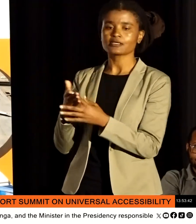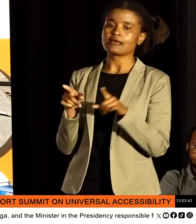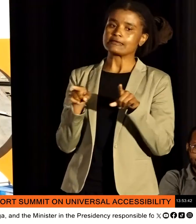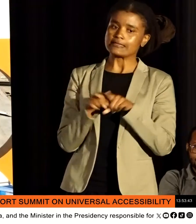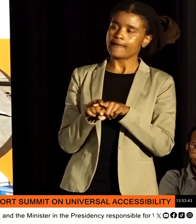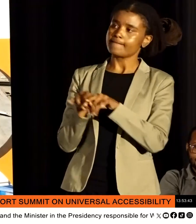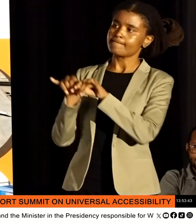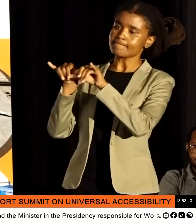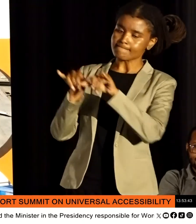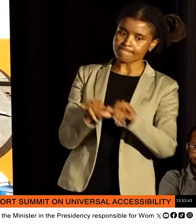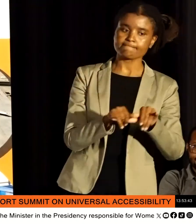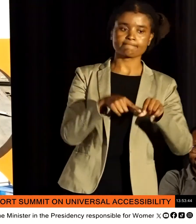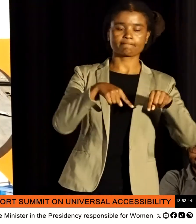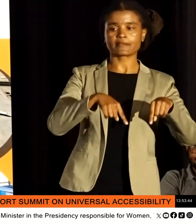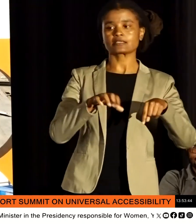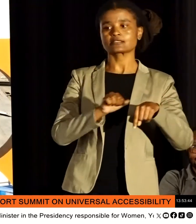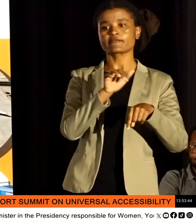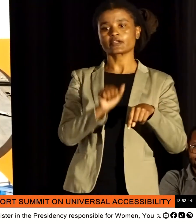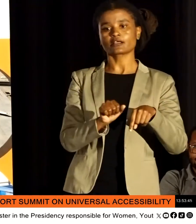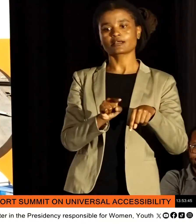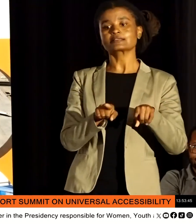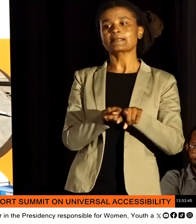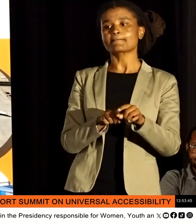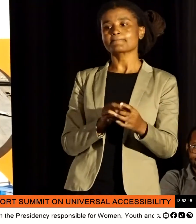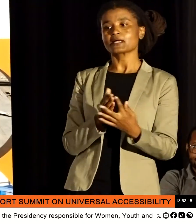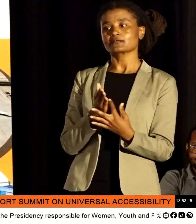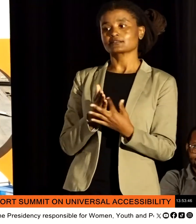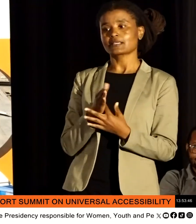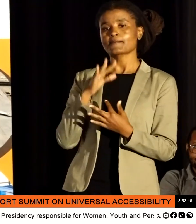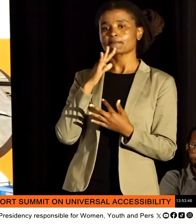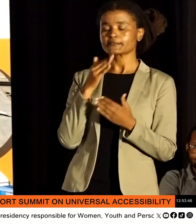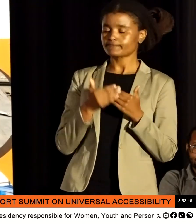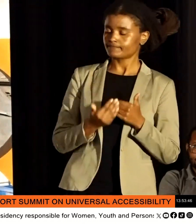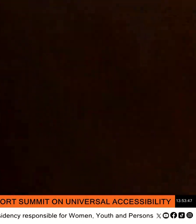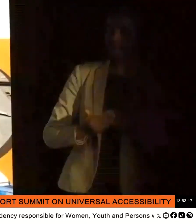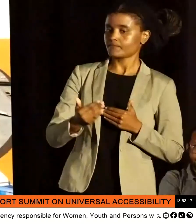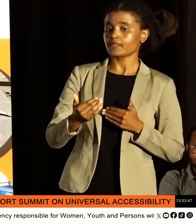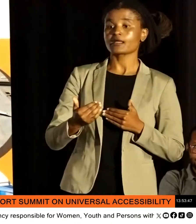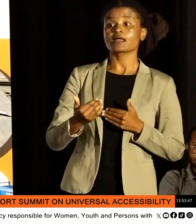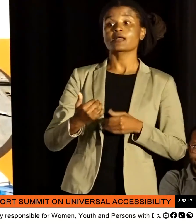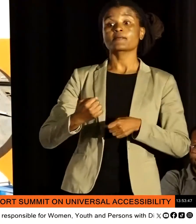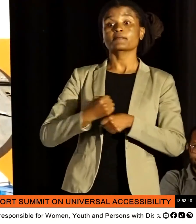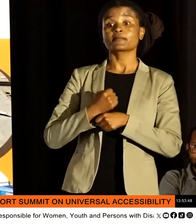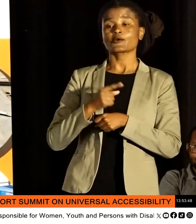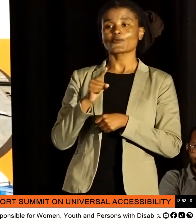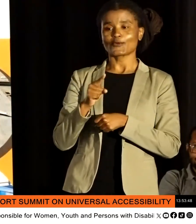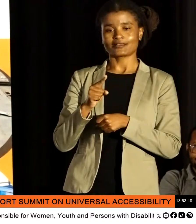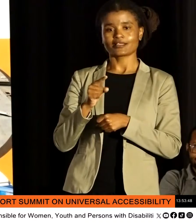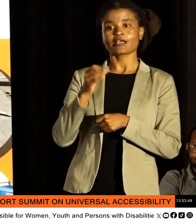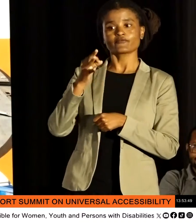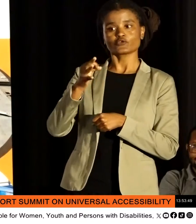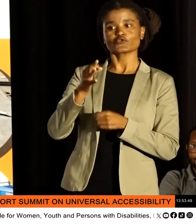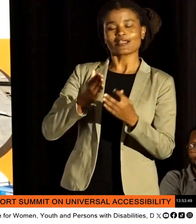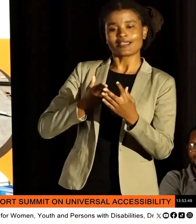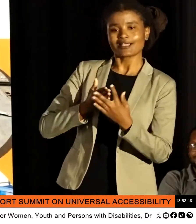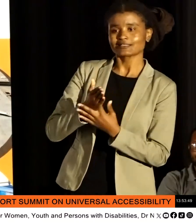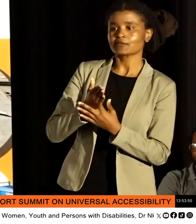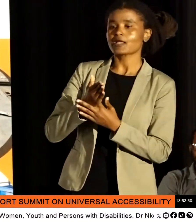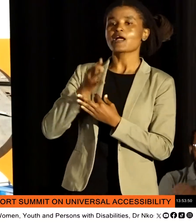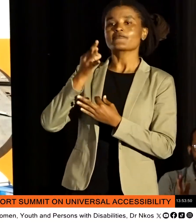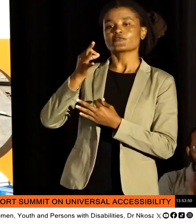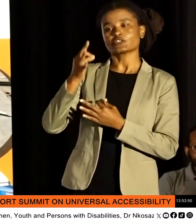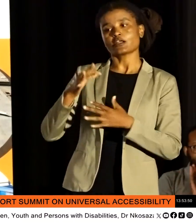seize the opportunity to chart a course towards a more inclusive and accessible future for all. I thank you.